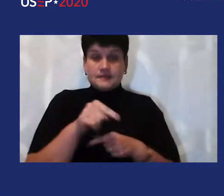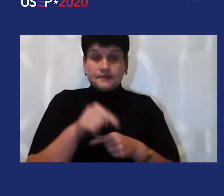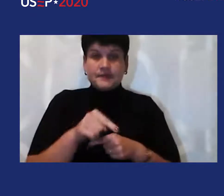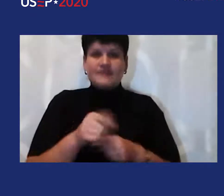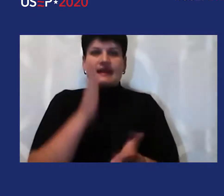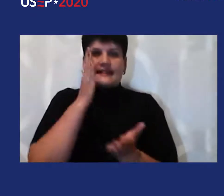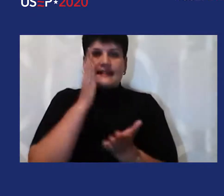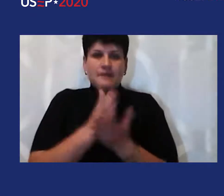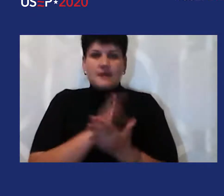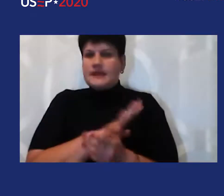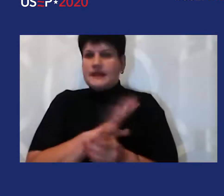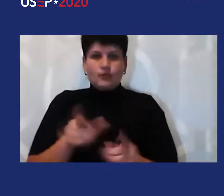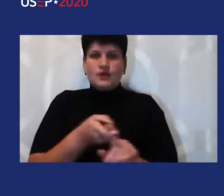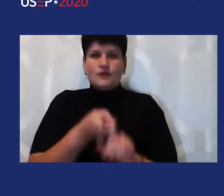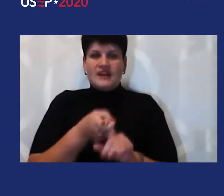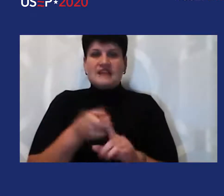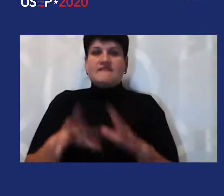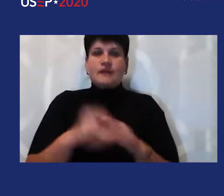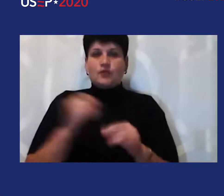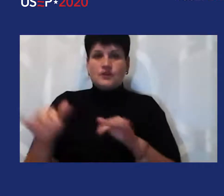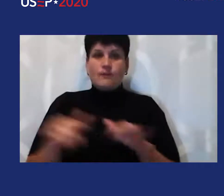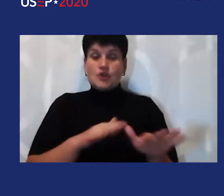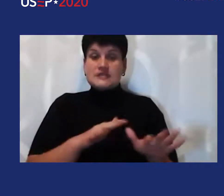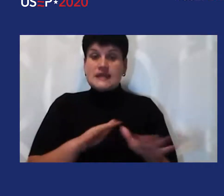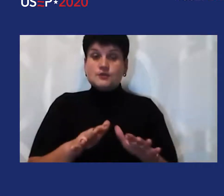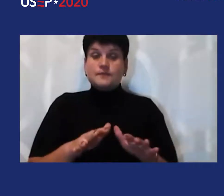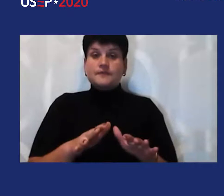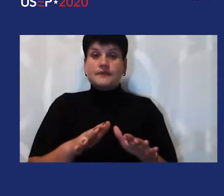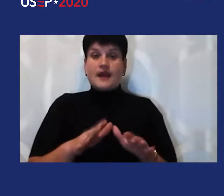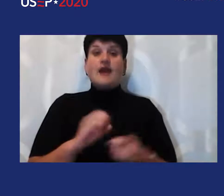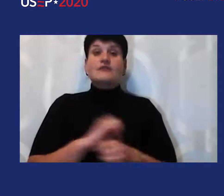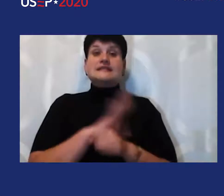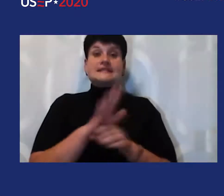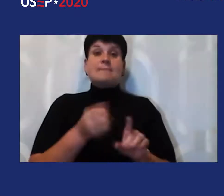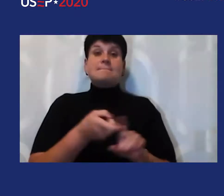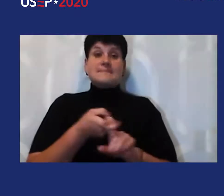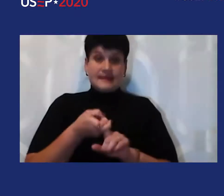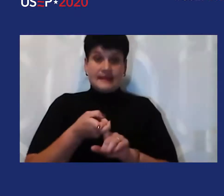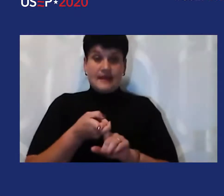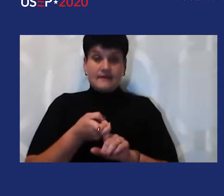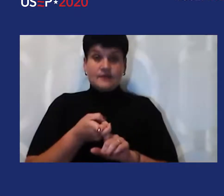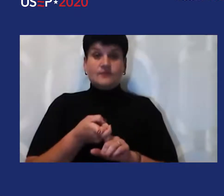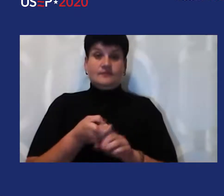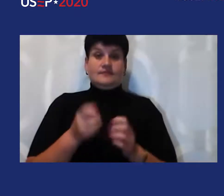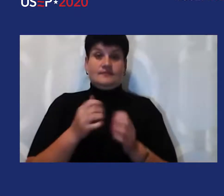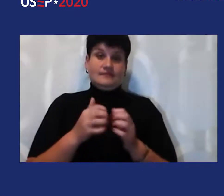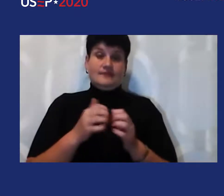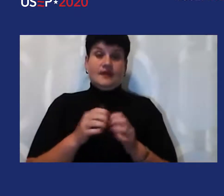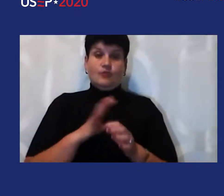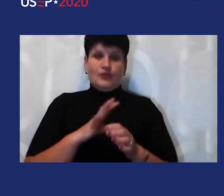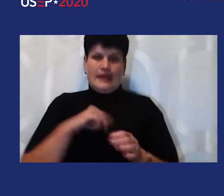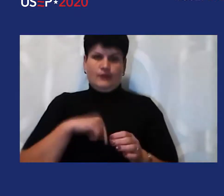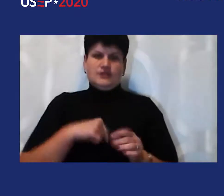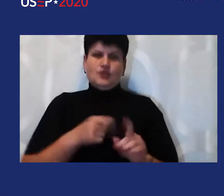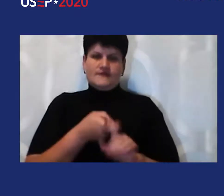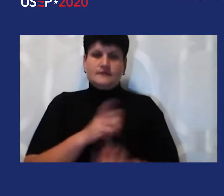dirty elections full of manipulations. However,